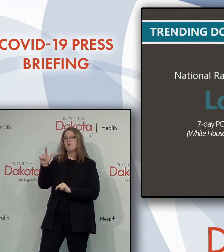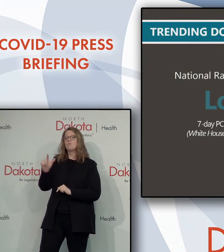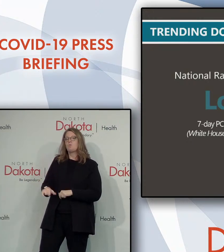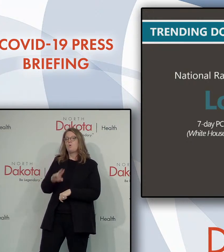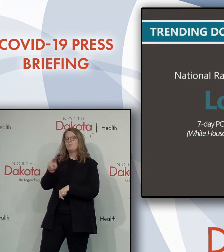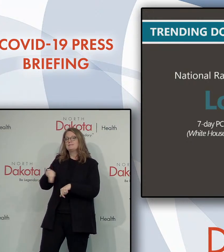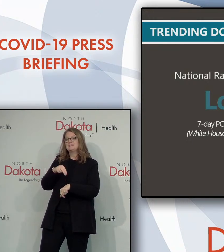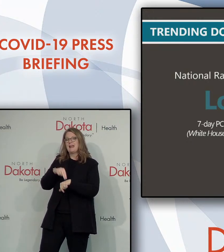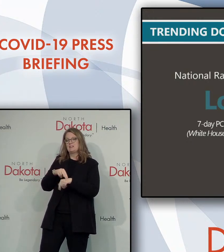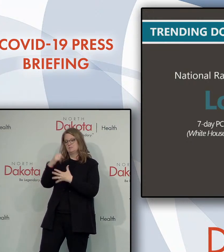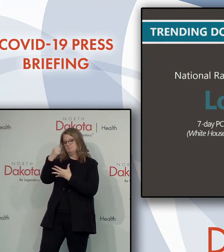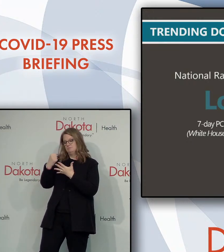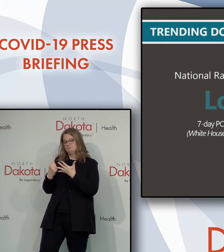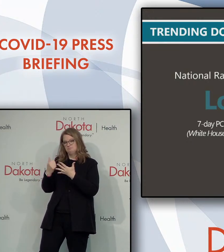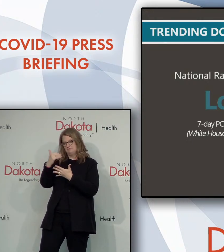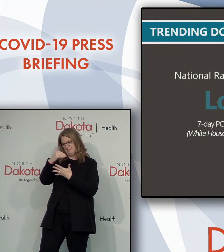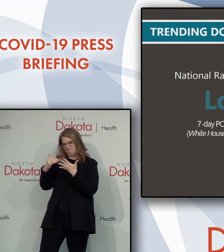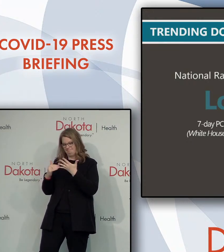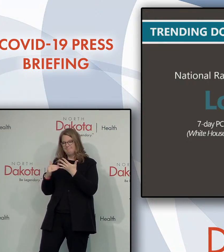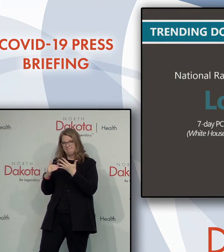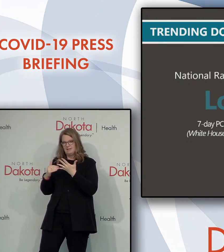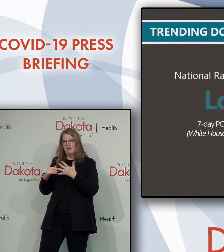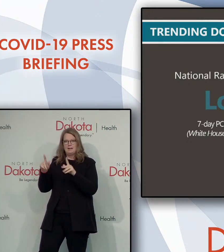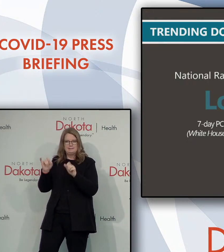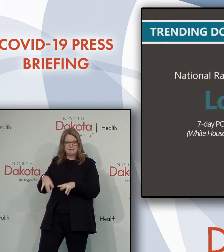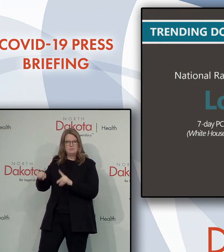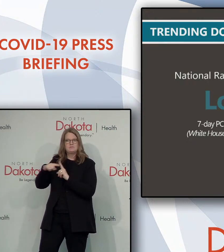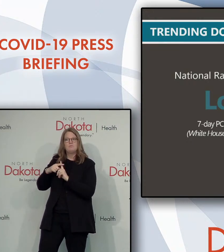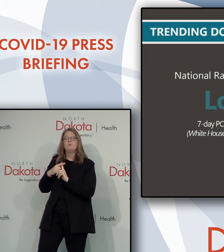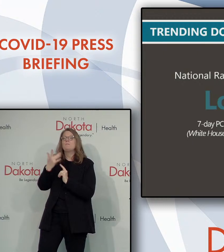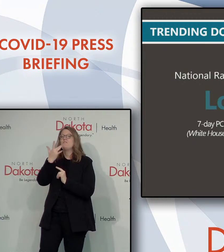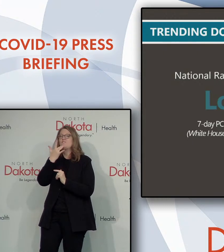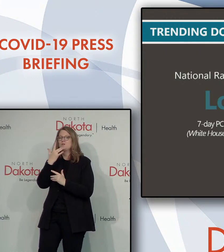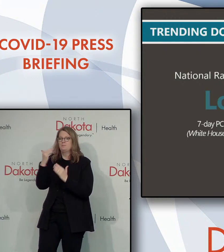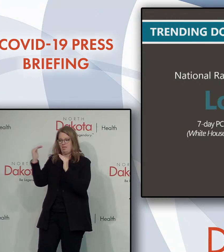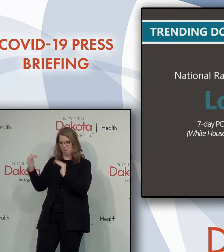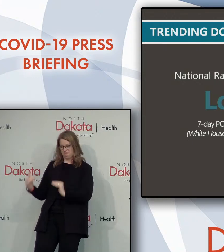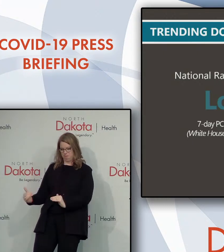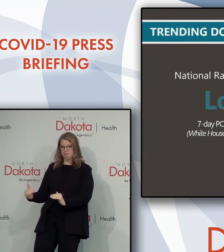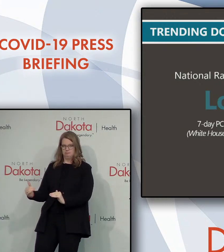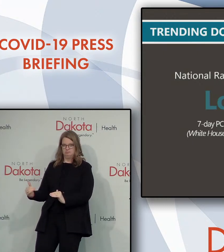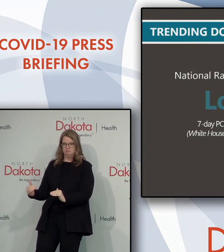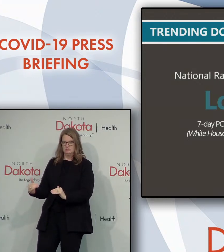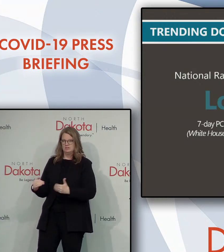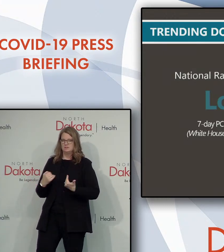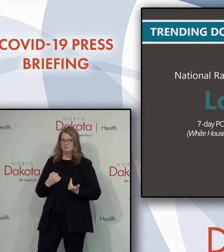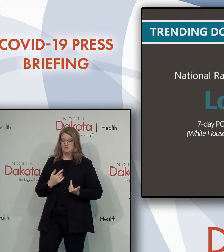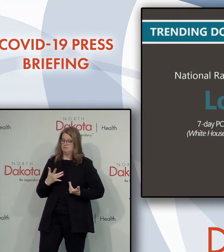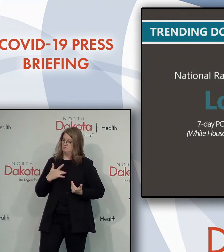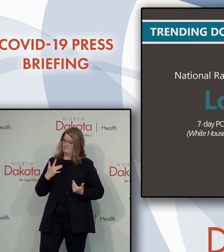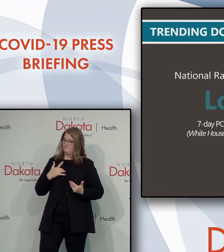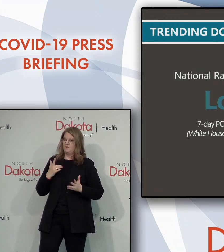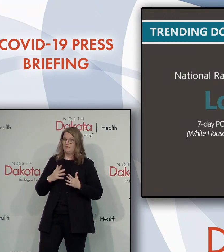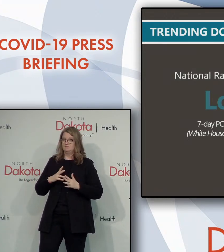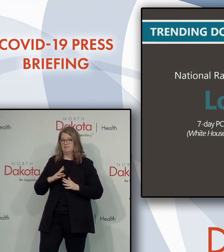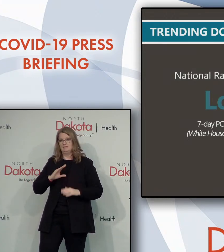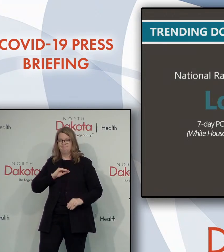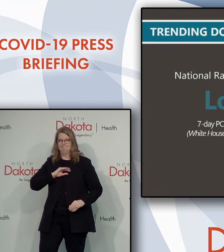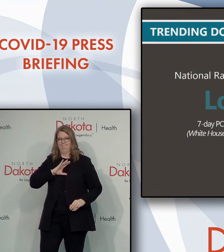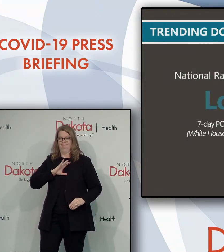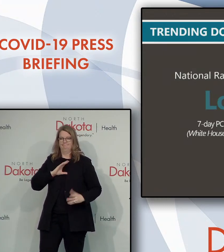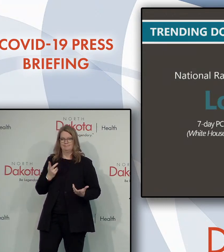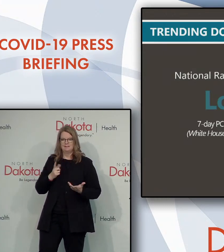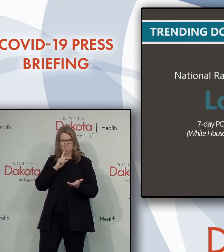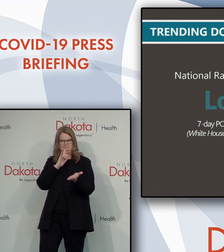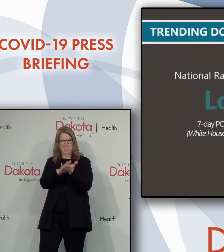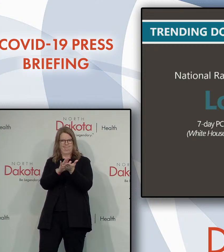national ranking on test positivity in the country this week. So that's very positive. Again, great job,